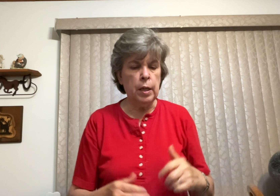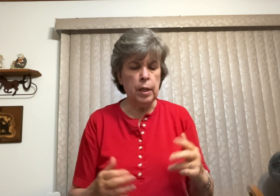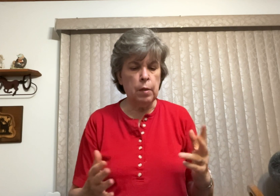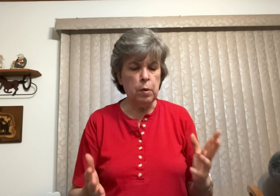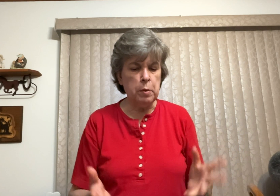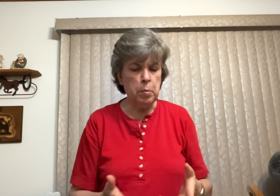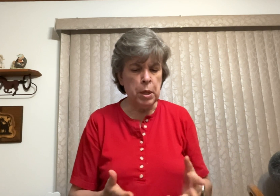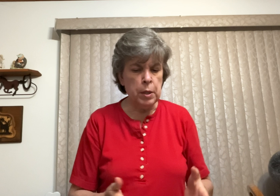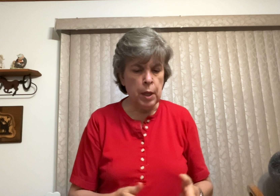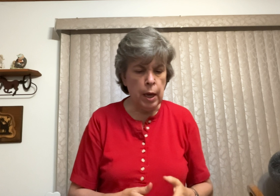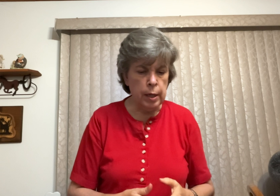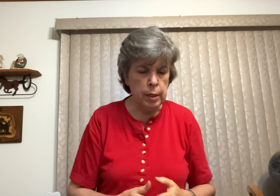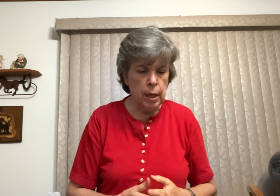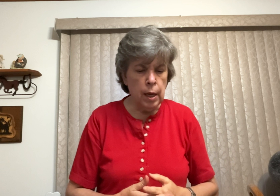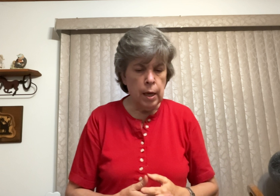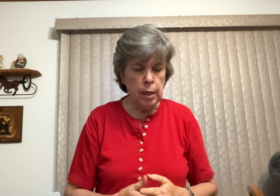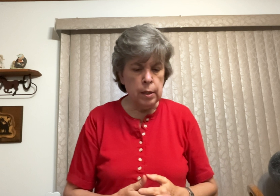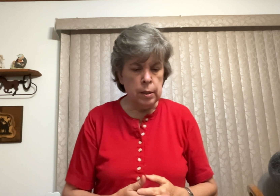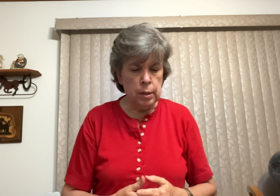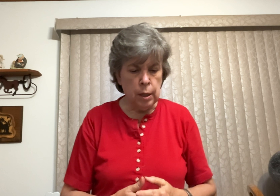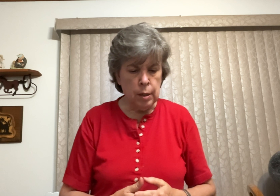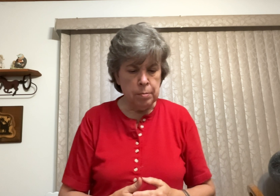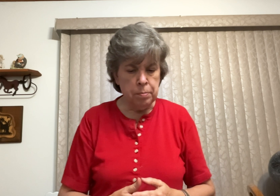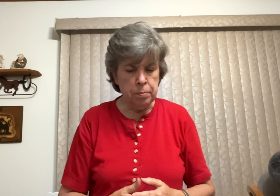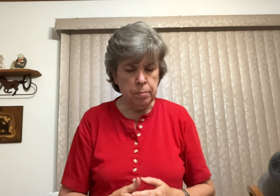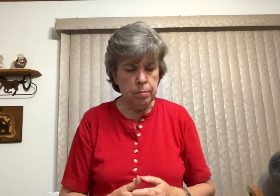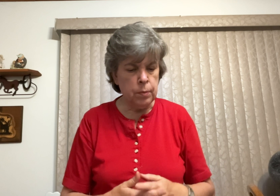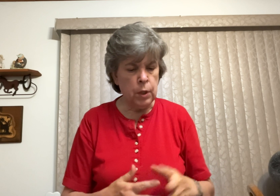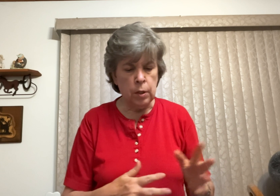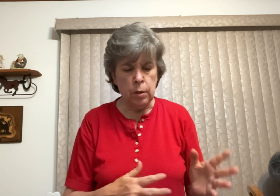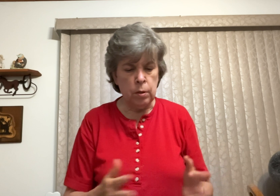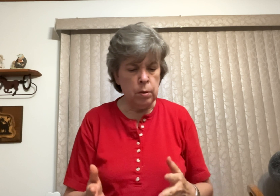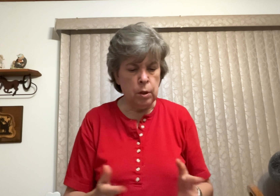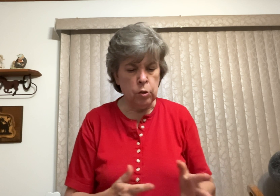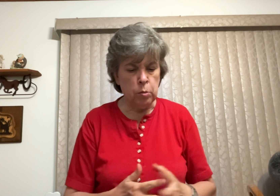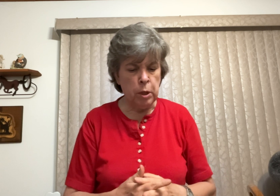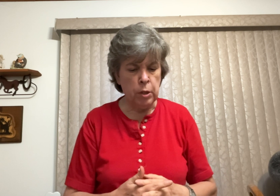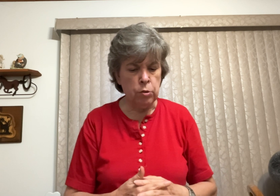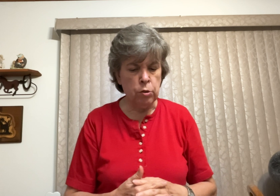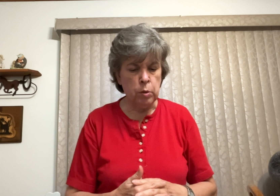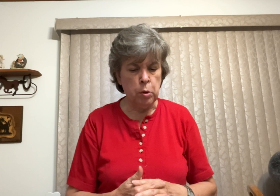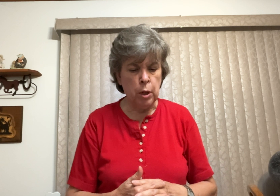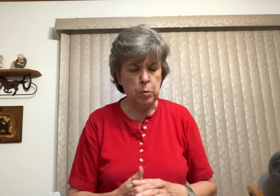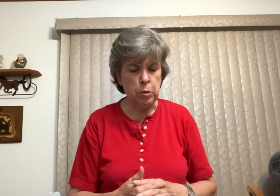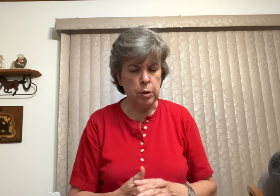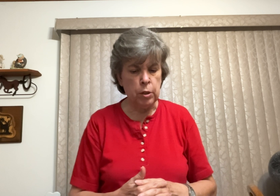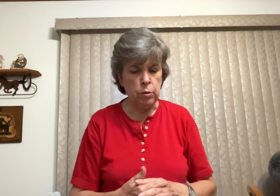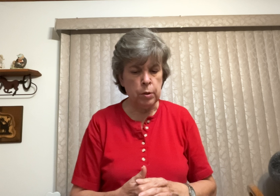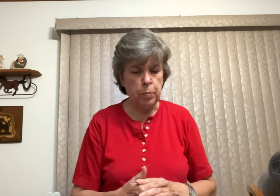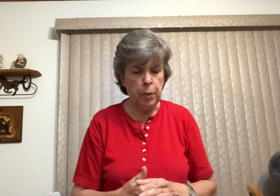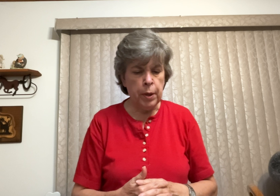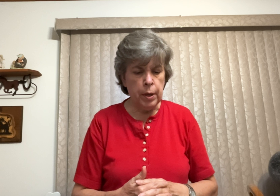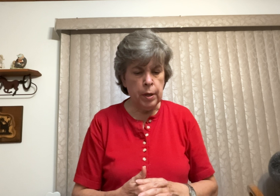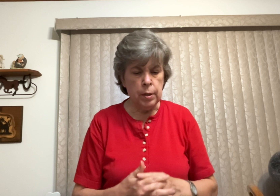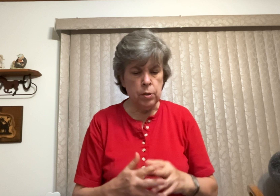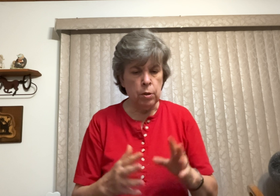then we repeat that, and then it does your plans are still to prosper, etc. And so